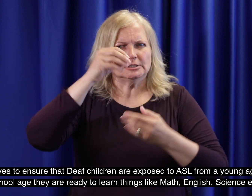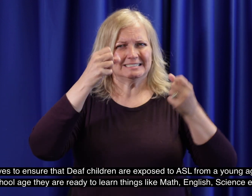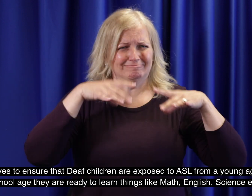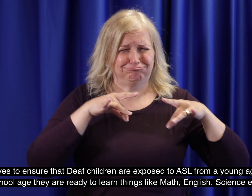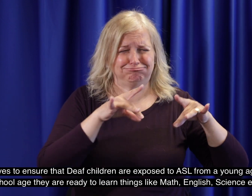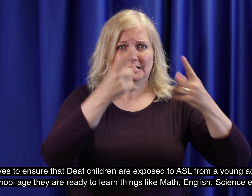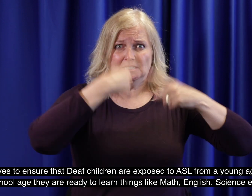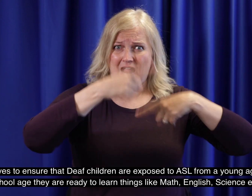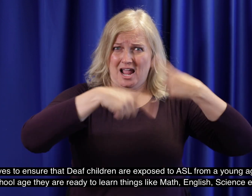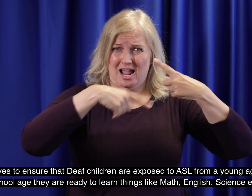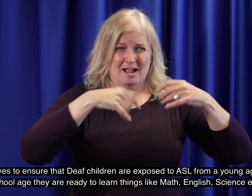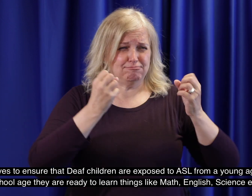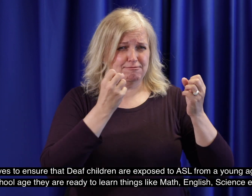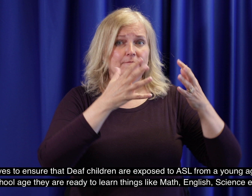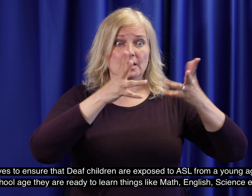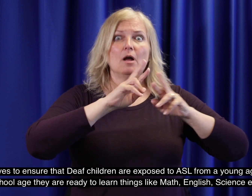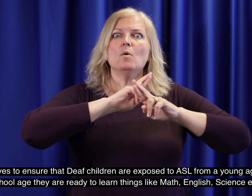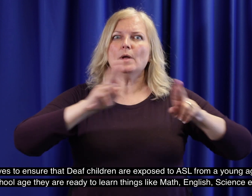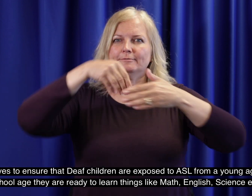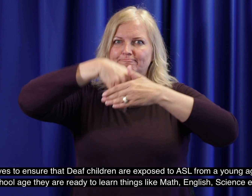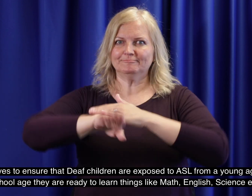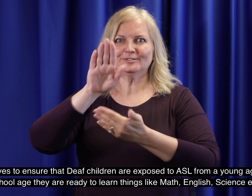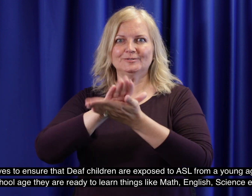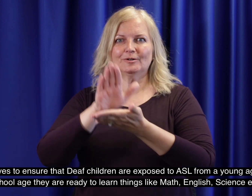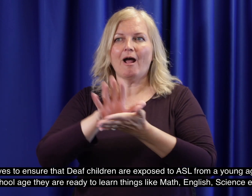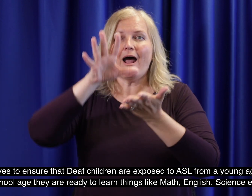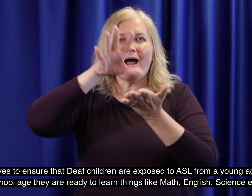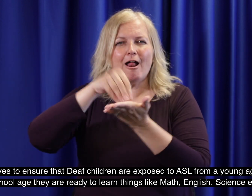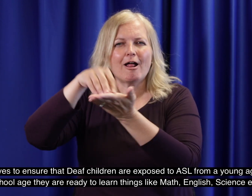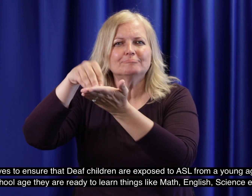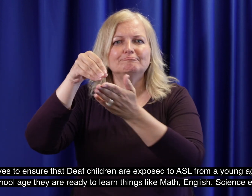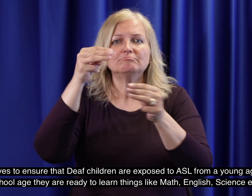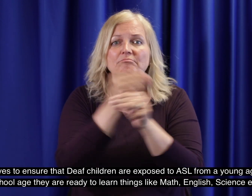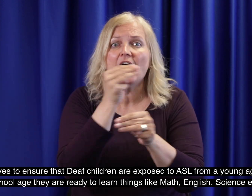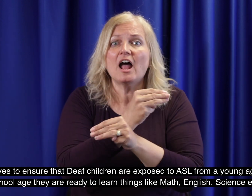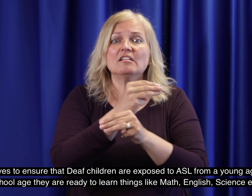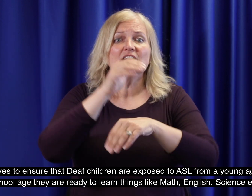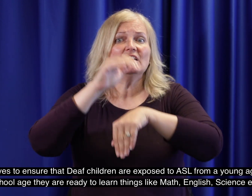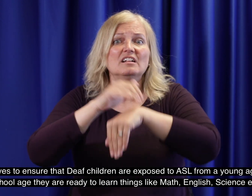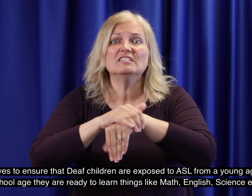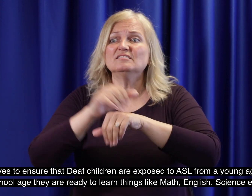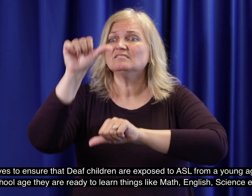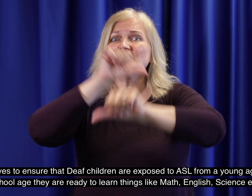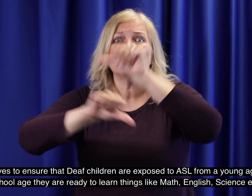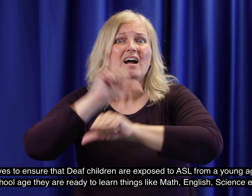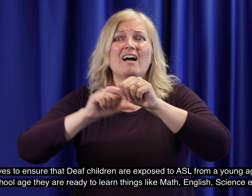LEAD K strives to ensure that deaf children are exposed to ASL from a young age, so that by school age they are ready to learn things